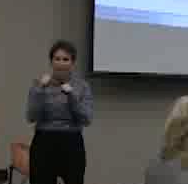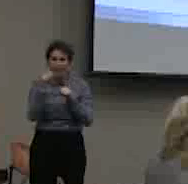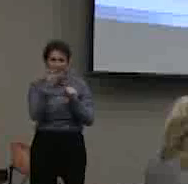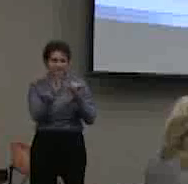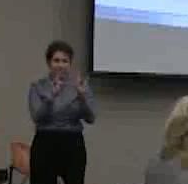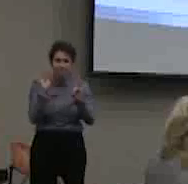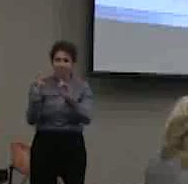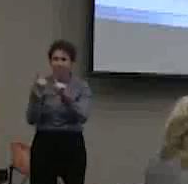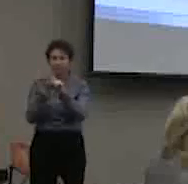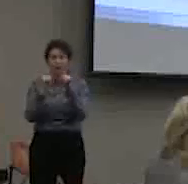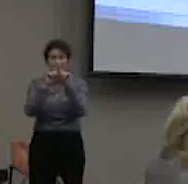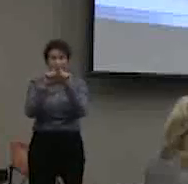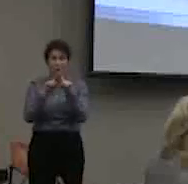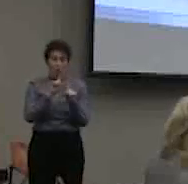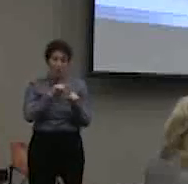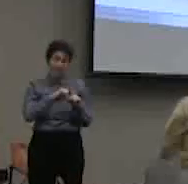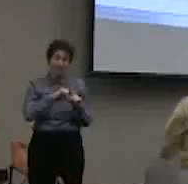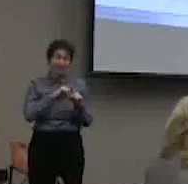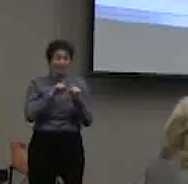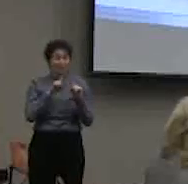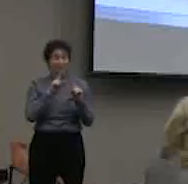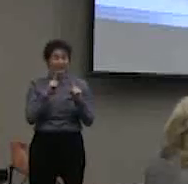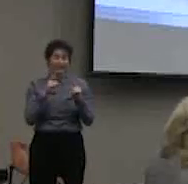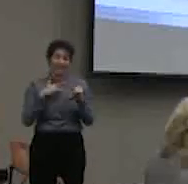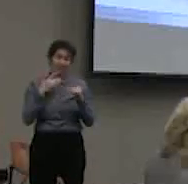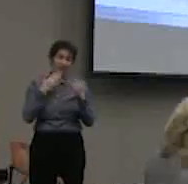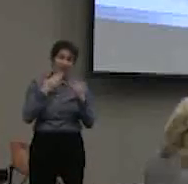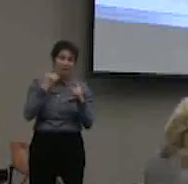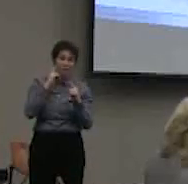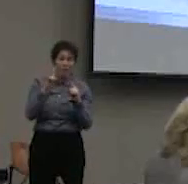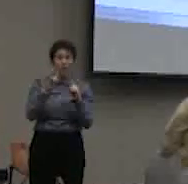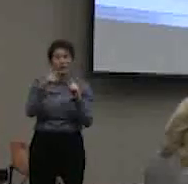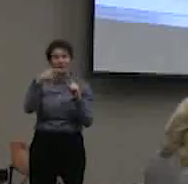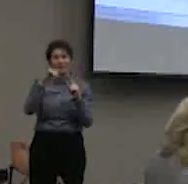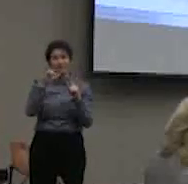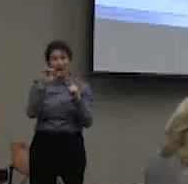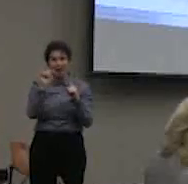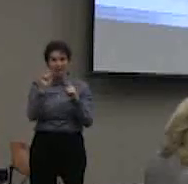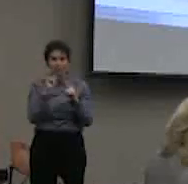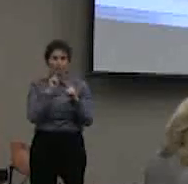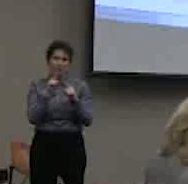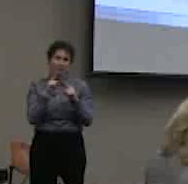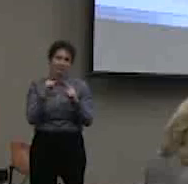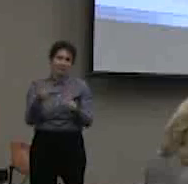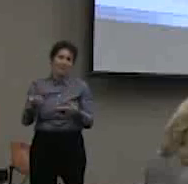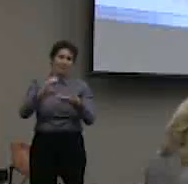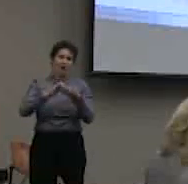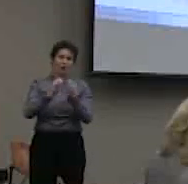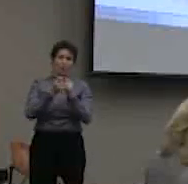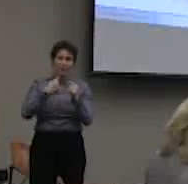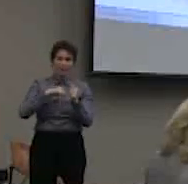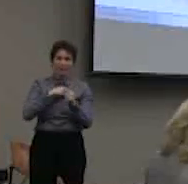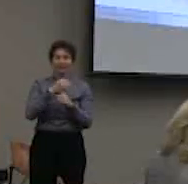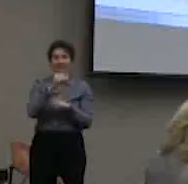from the quality, which is why we're so grateful for the pilots for help, for being real partners with us in this, and with Bessie